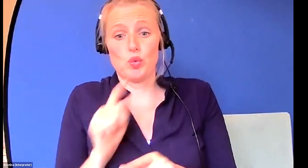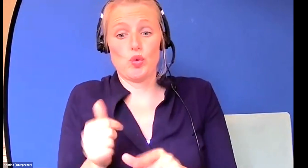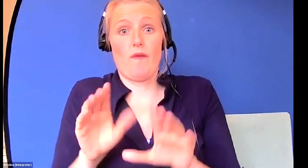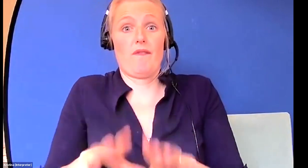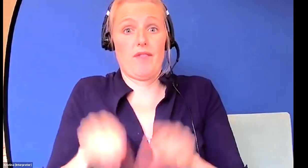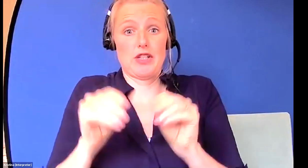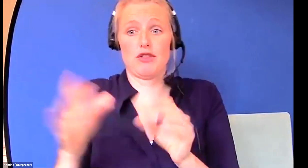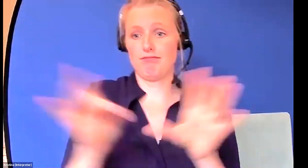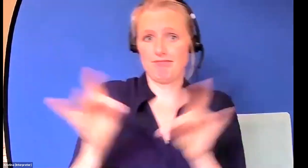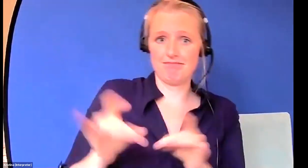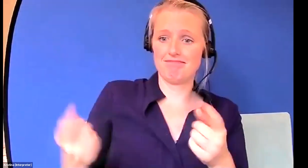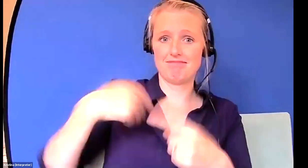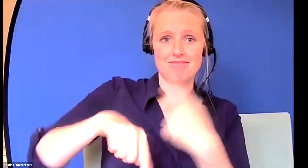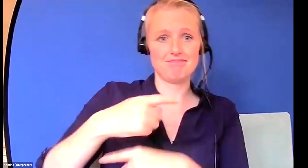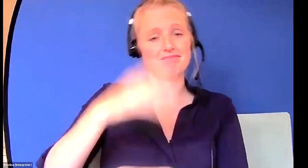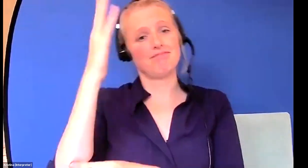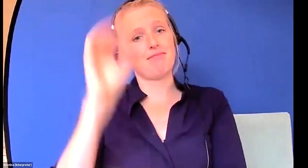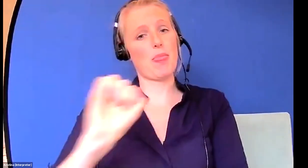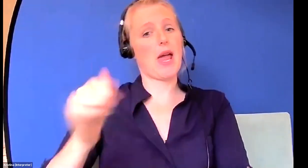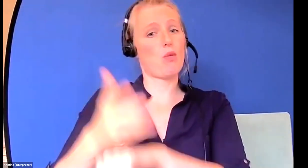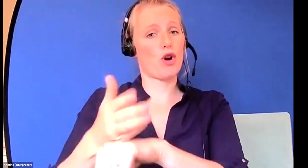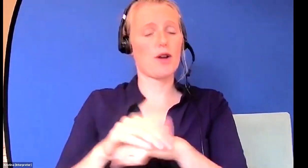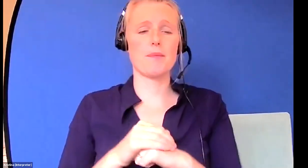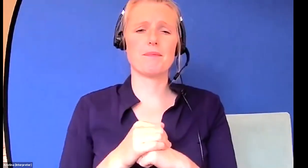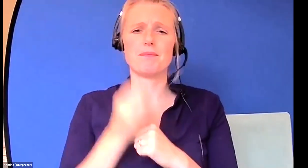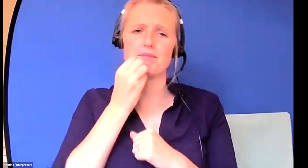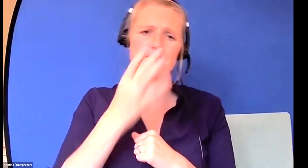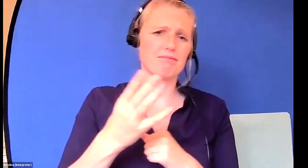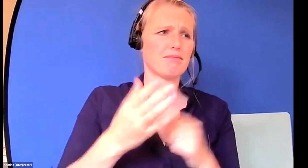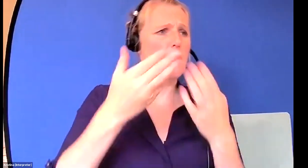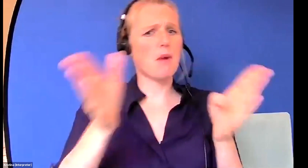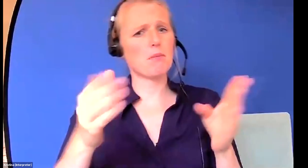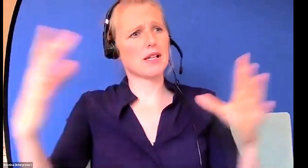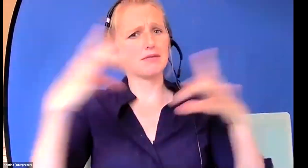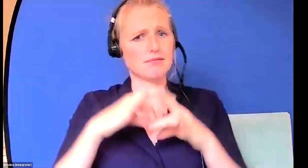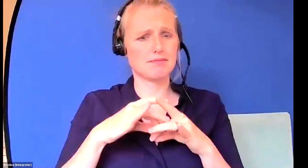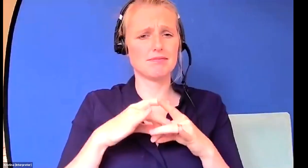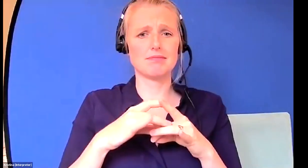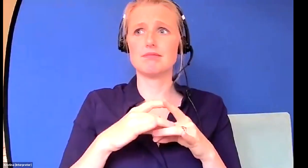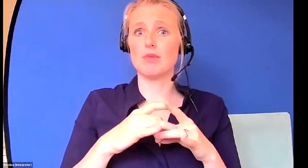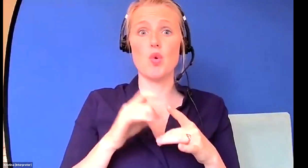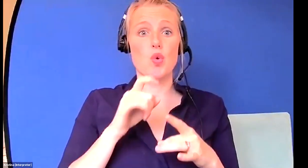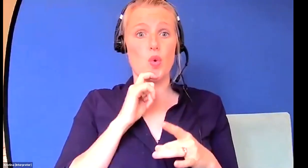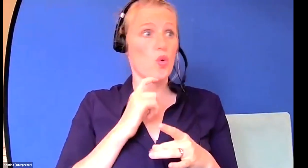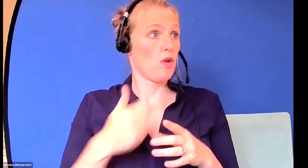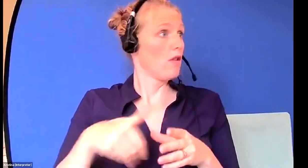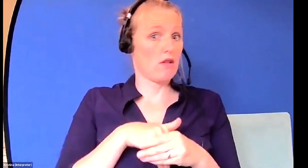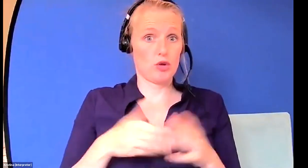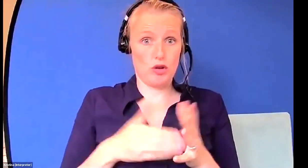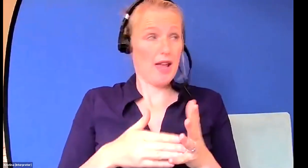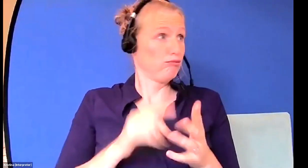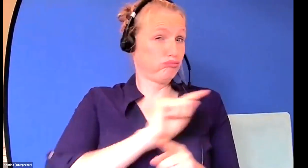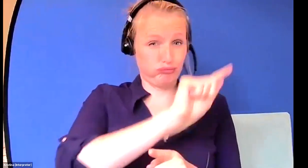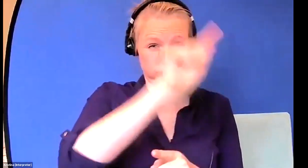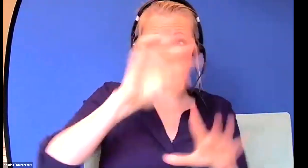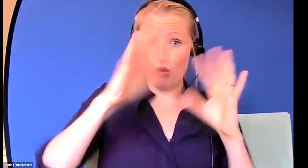work. We've been delighted that we've been able to engage with members of the public and attendees from the wider world of arts and culture, and I can see